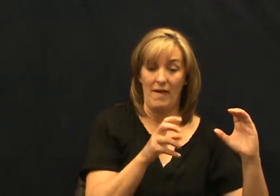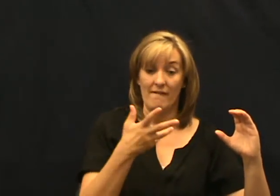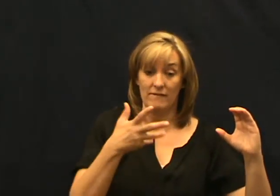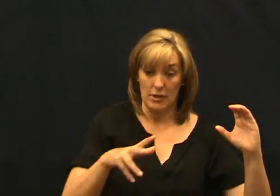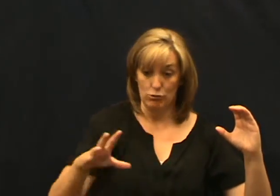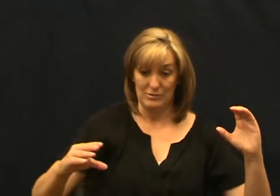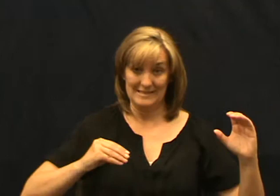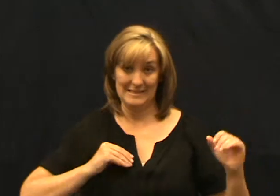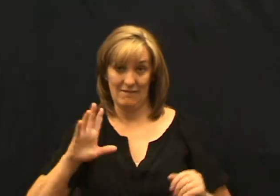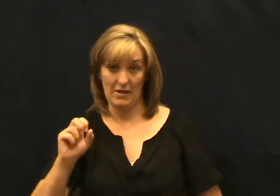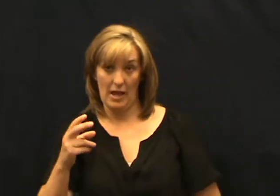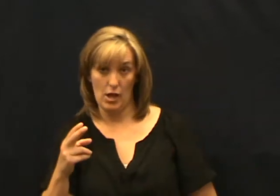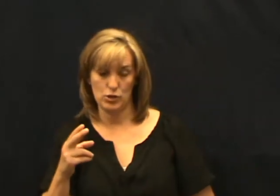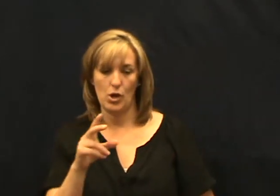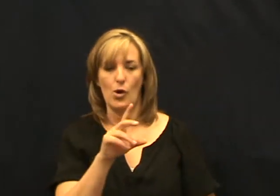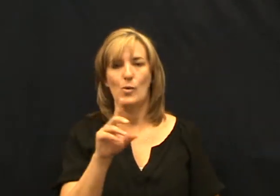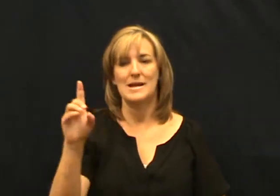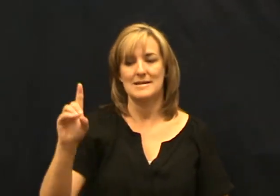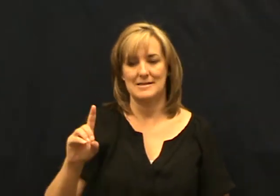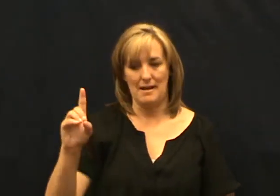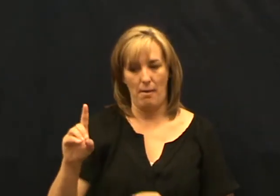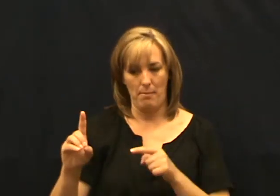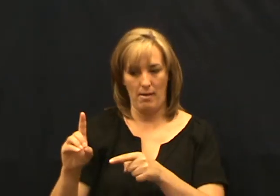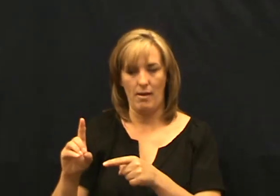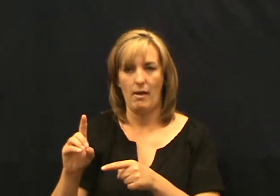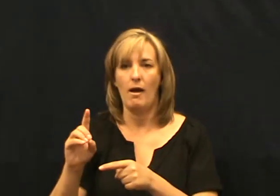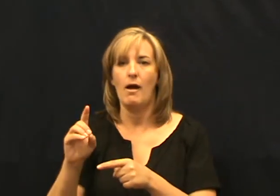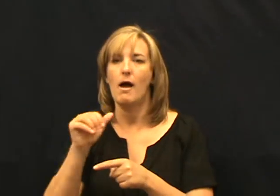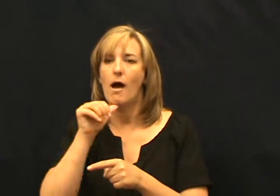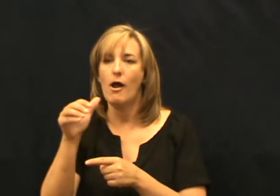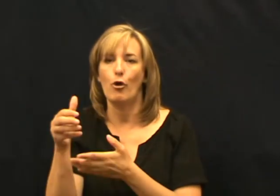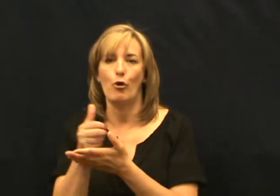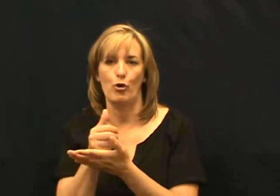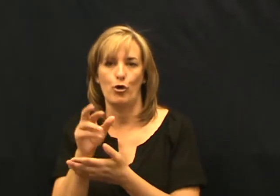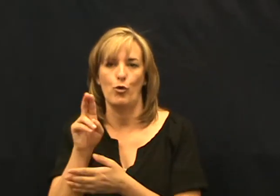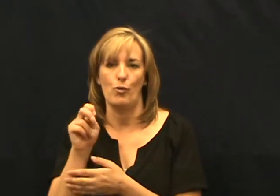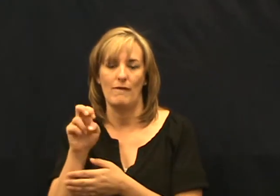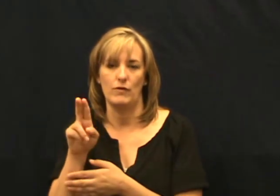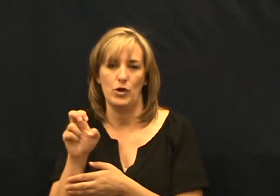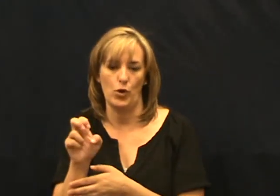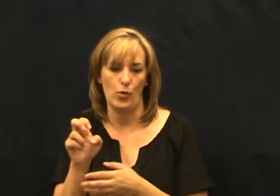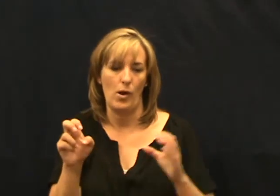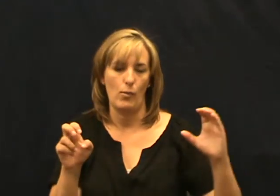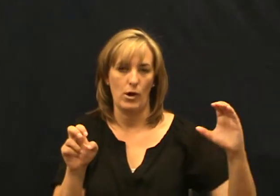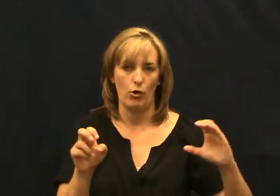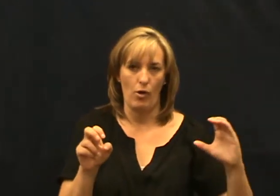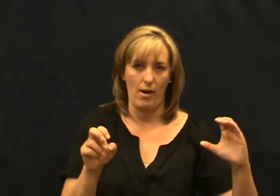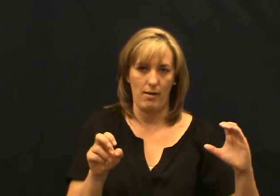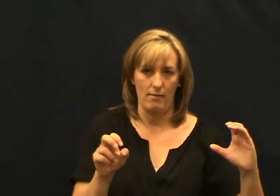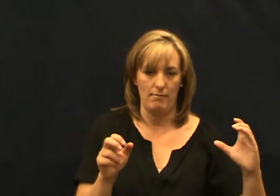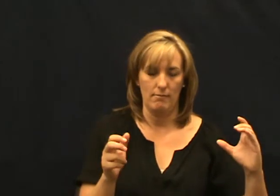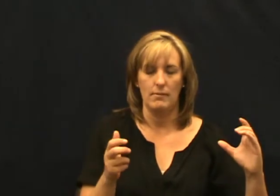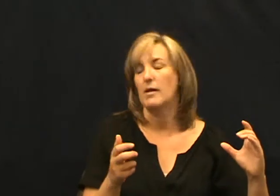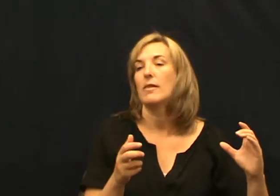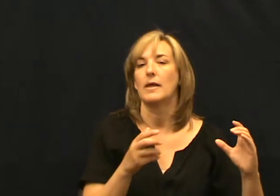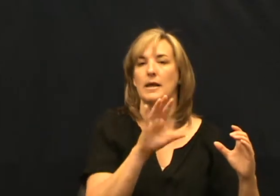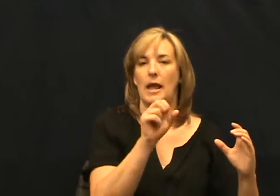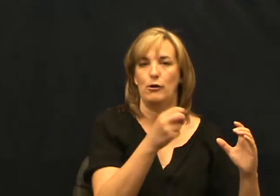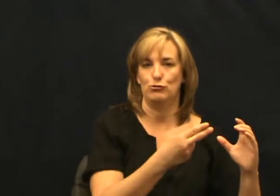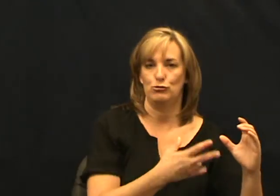that liability, and we credit the appropriate revenue account. Next is a case when cash is received in the